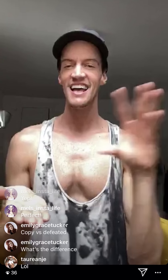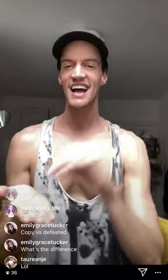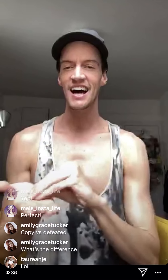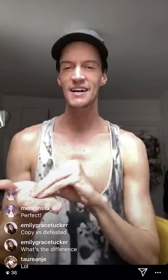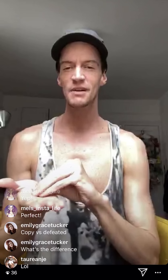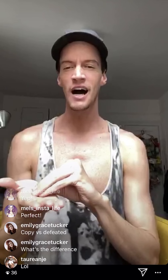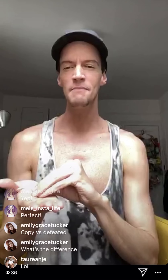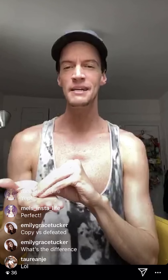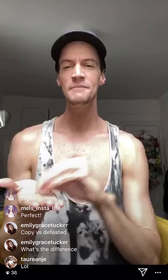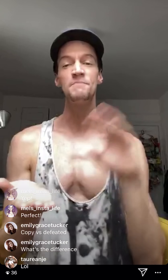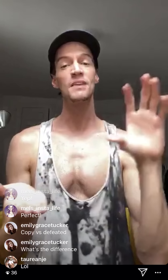Copy.